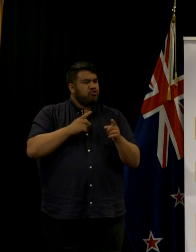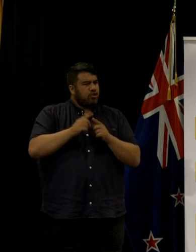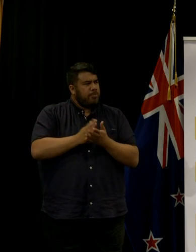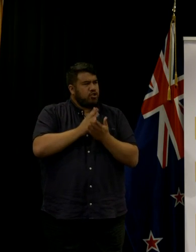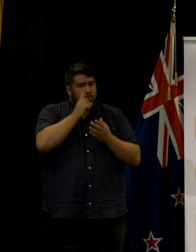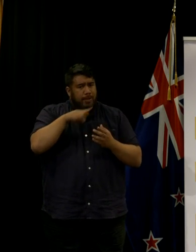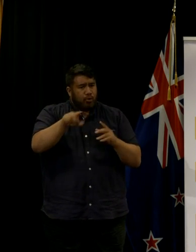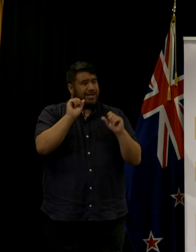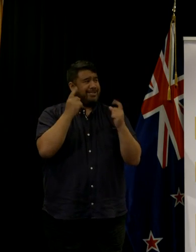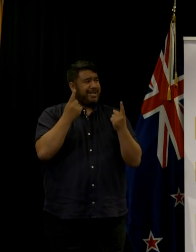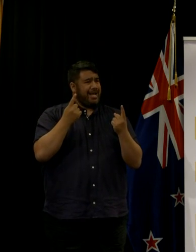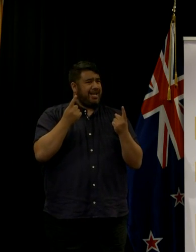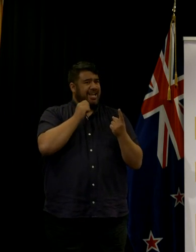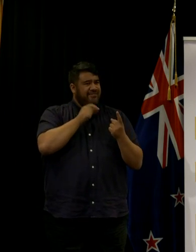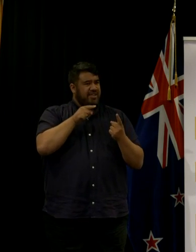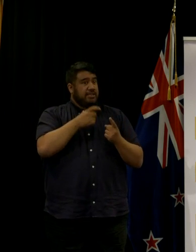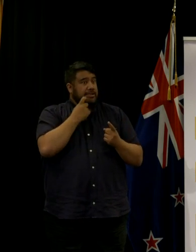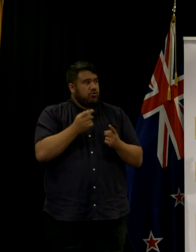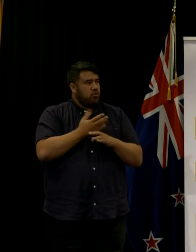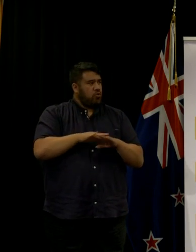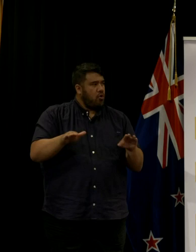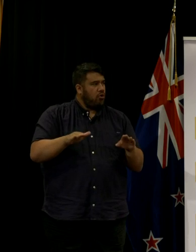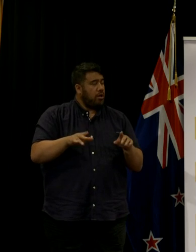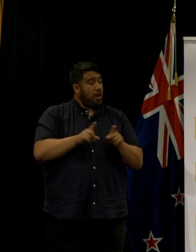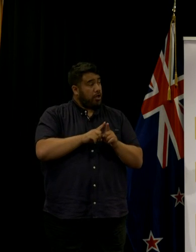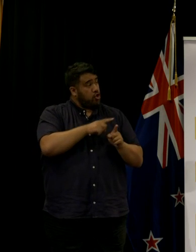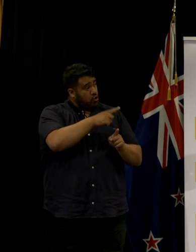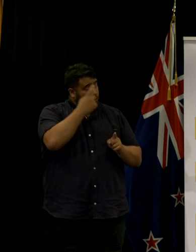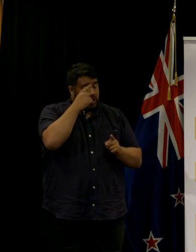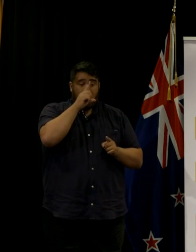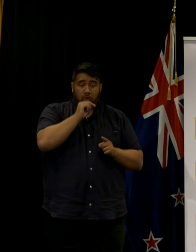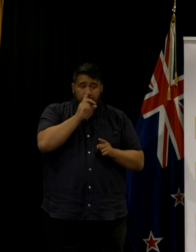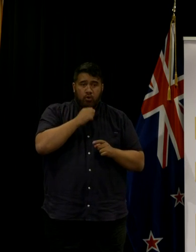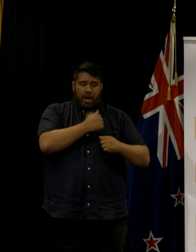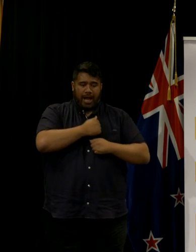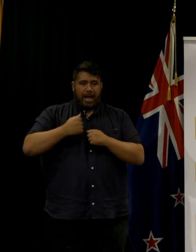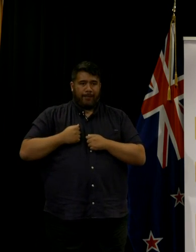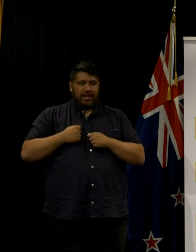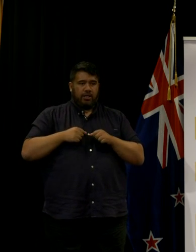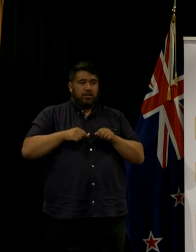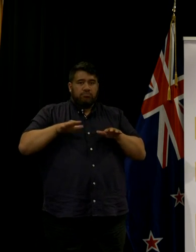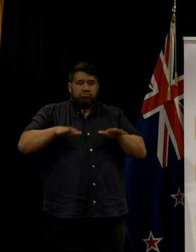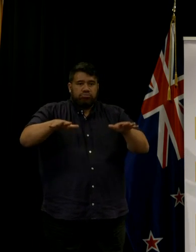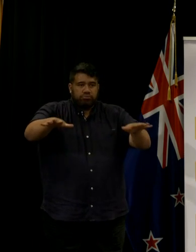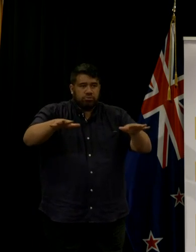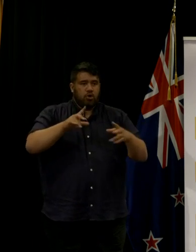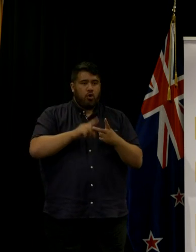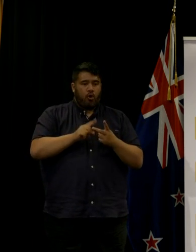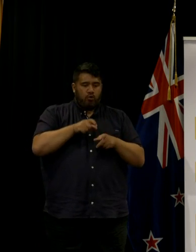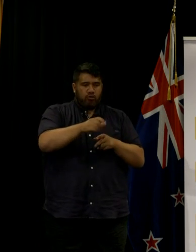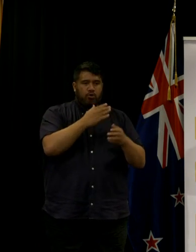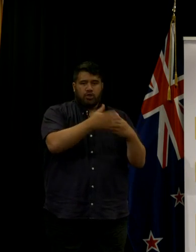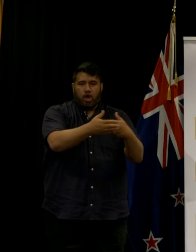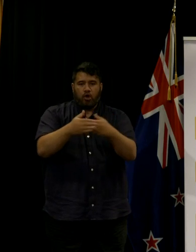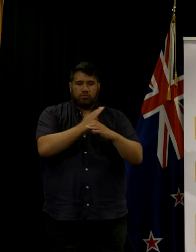it. How likely is it that we could see military patrols, roadblocks in every community? I think it's reasonable